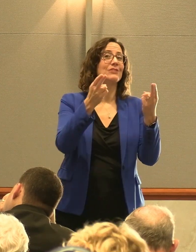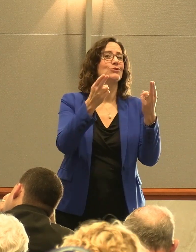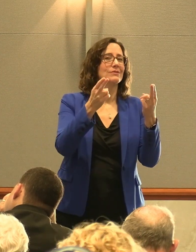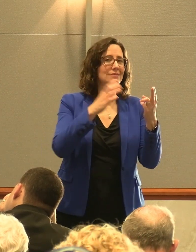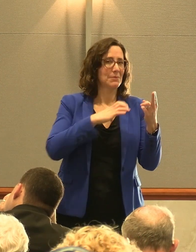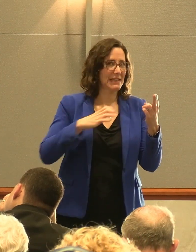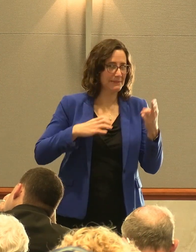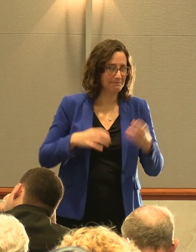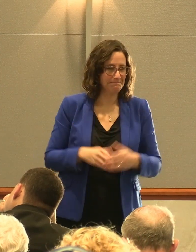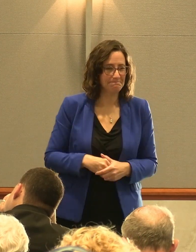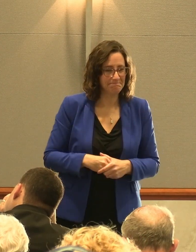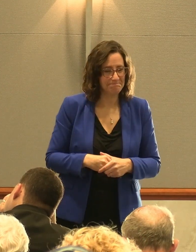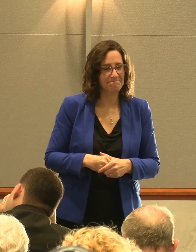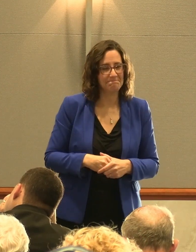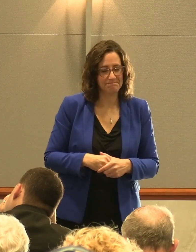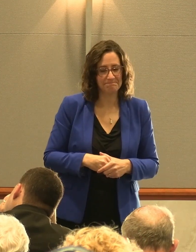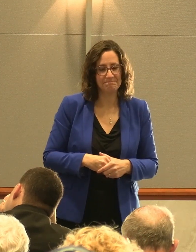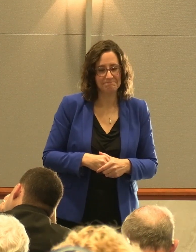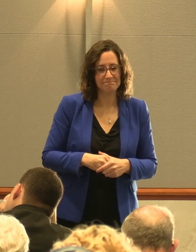Committee.